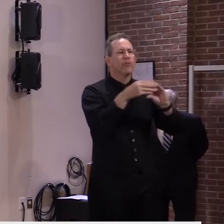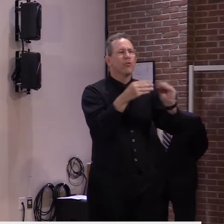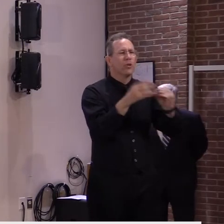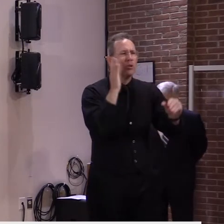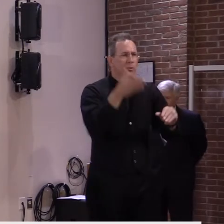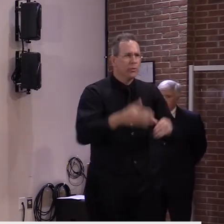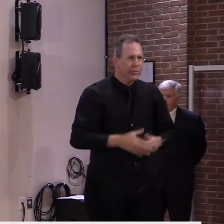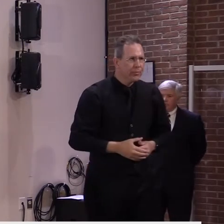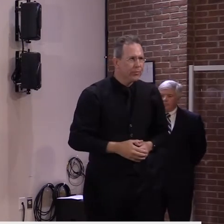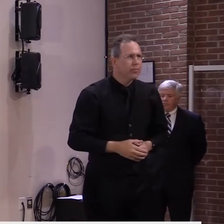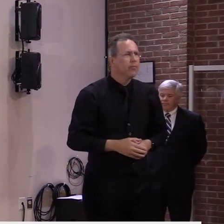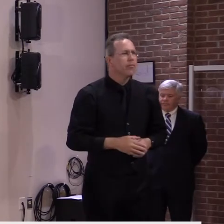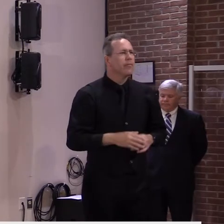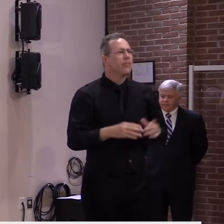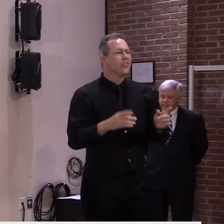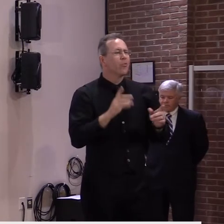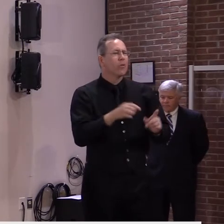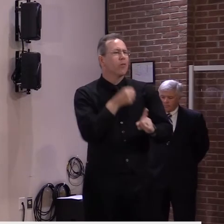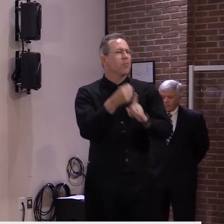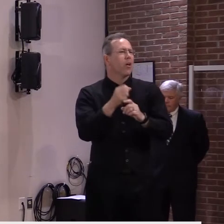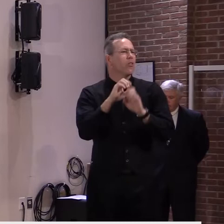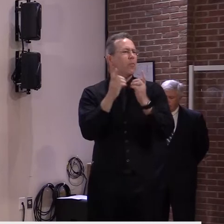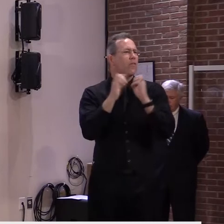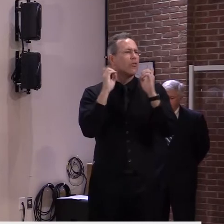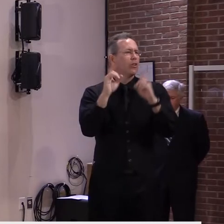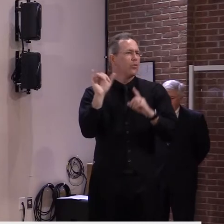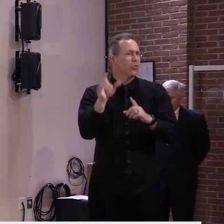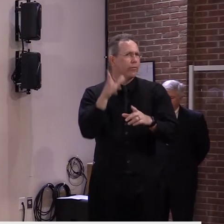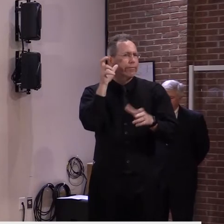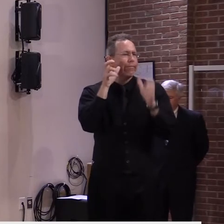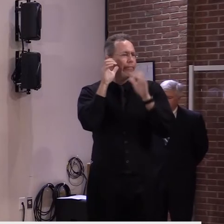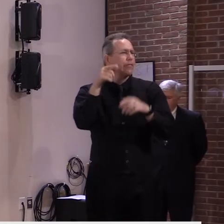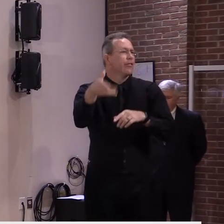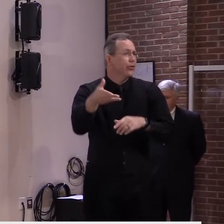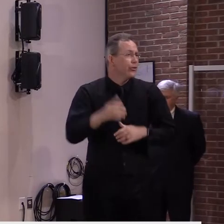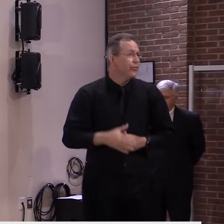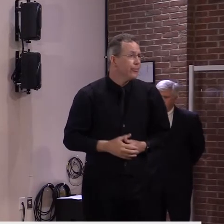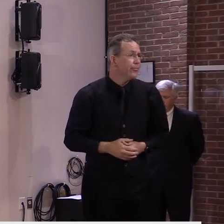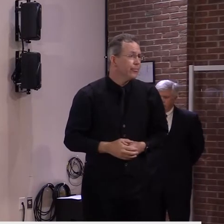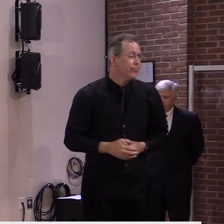attentive to any implications relative to individuals who hold an educator license.